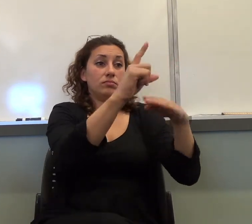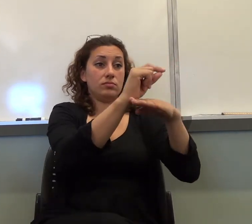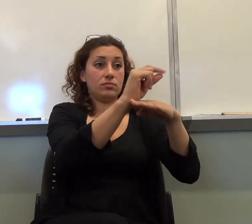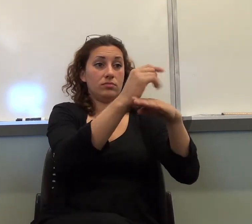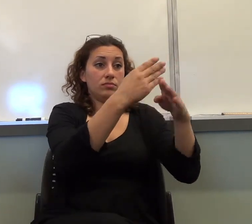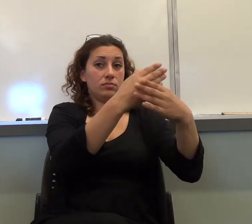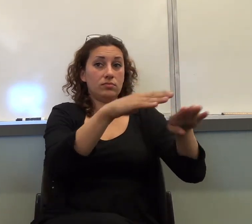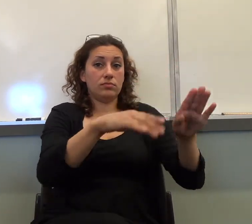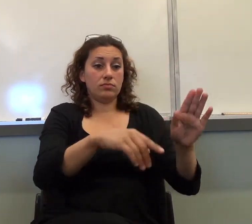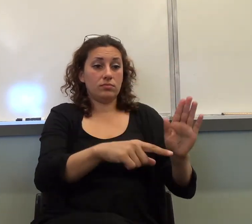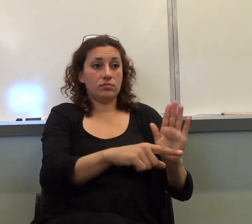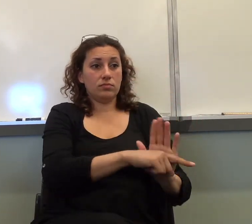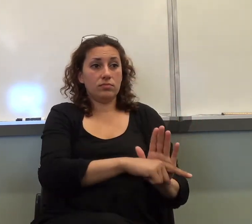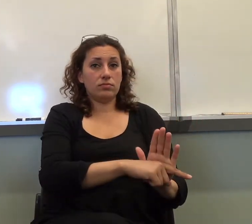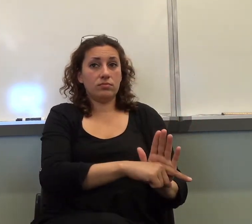a minus 10.